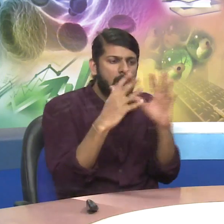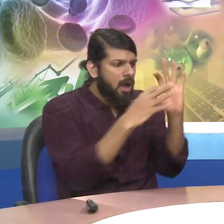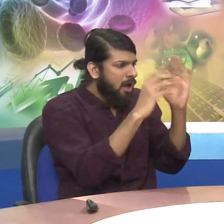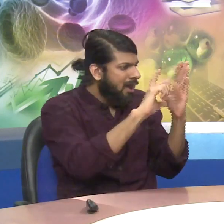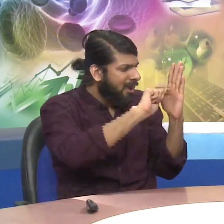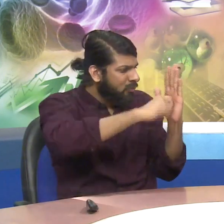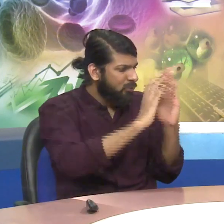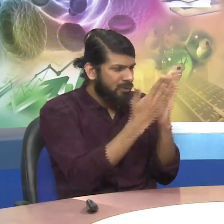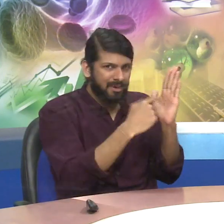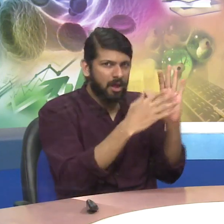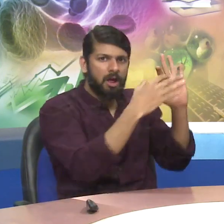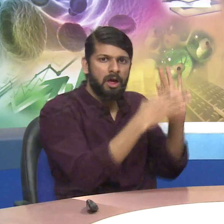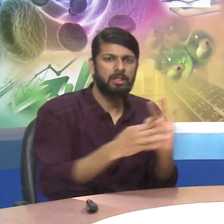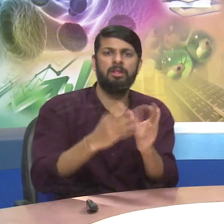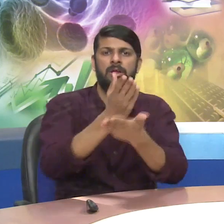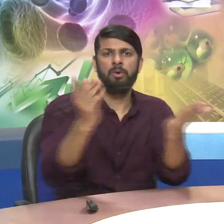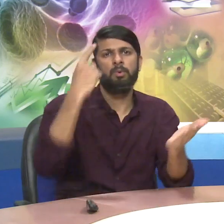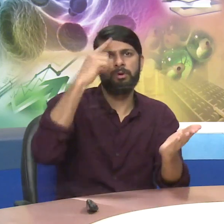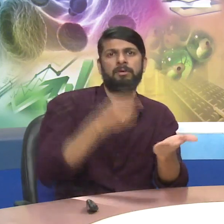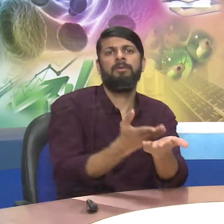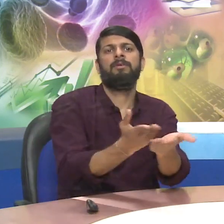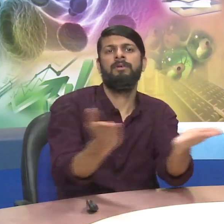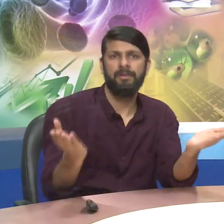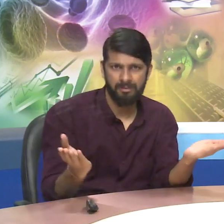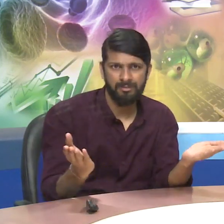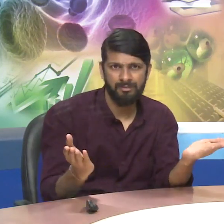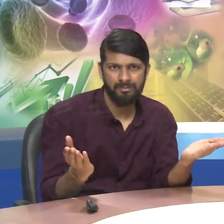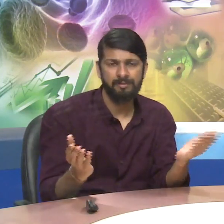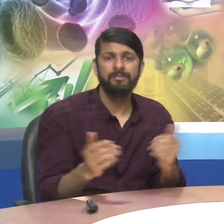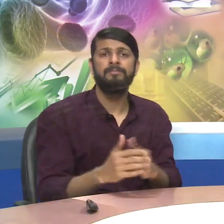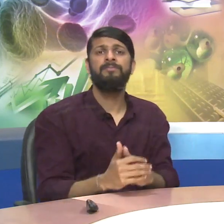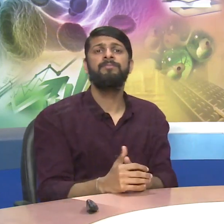by the people, and for the people.